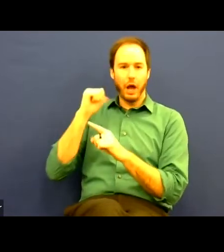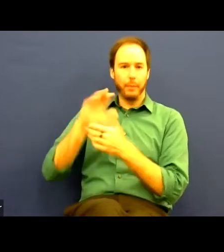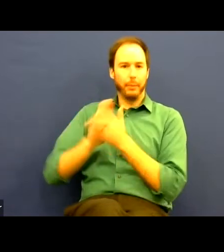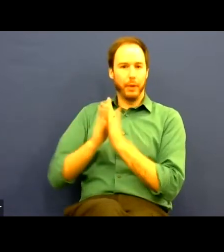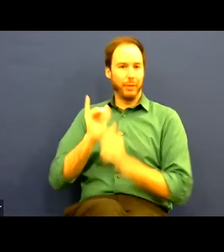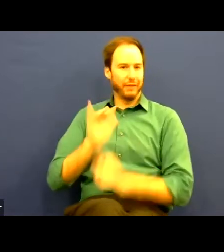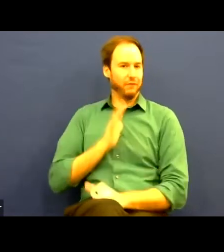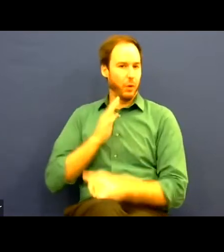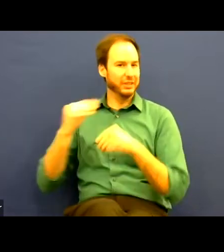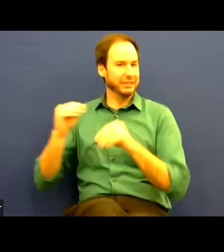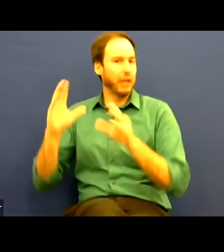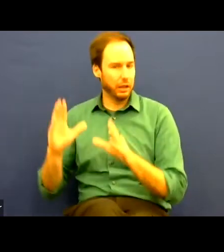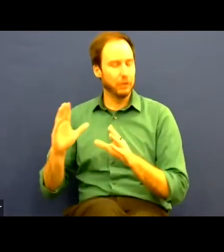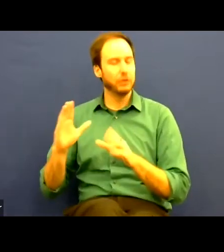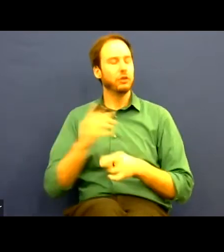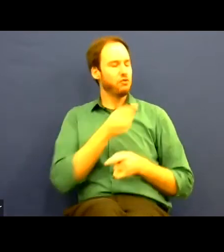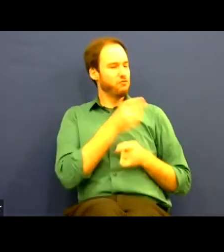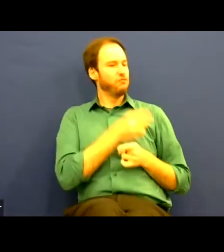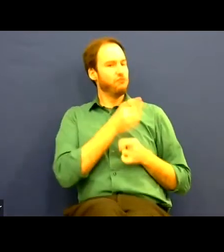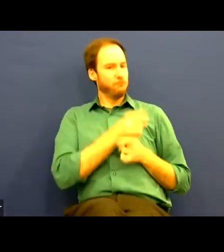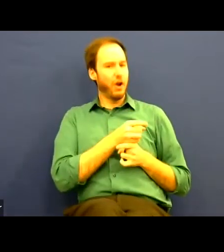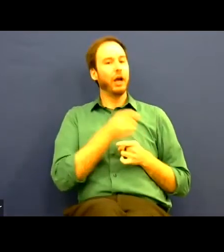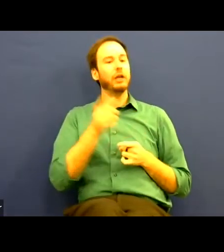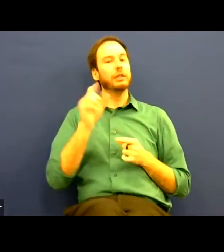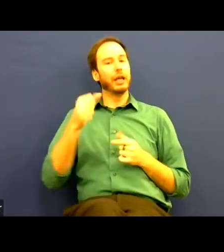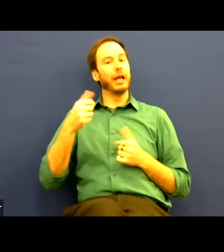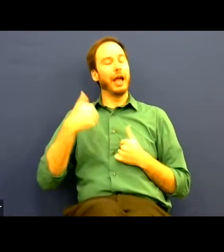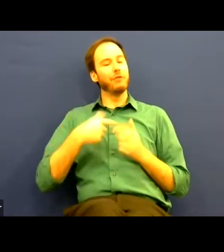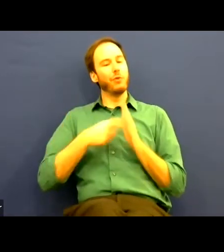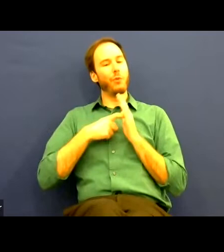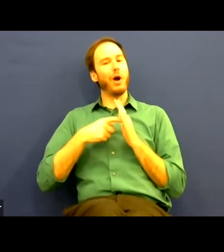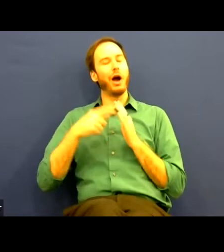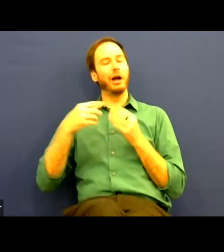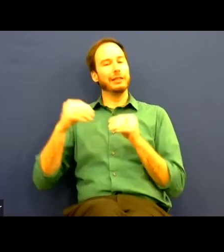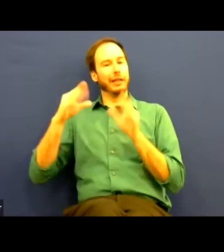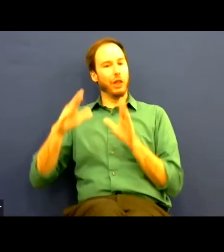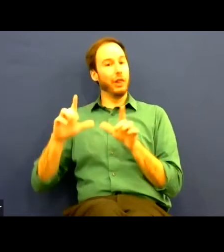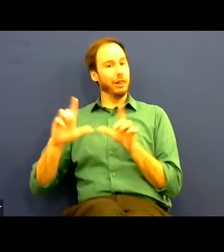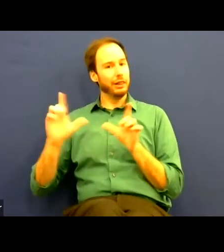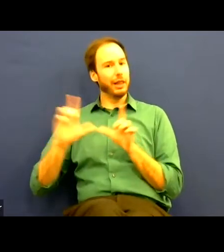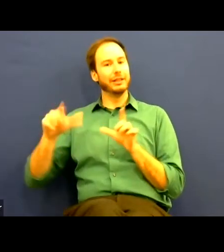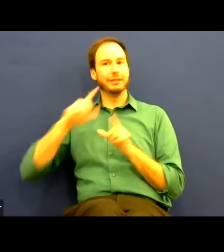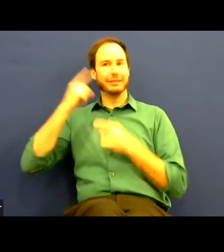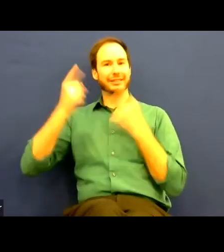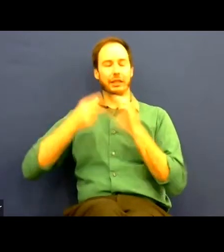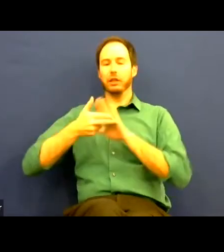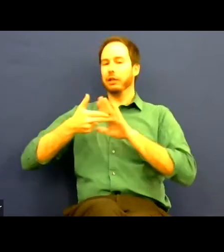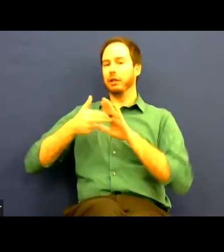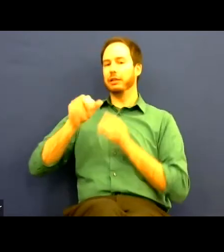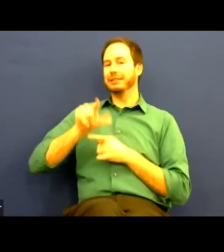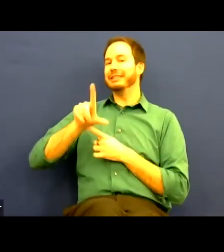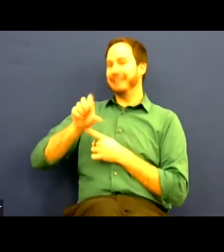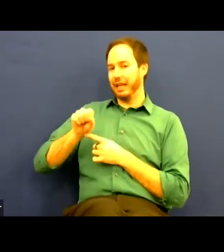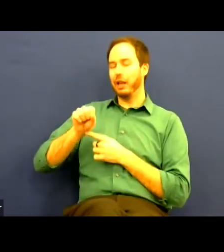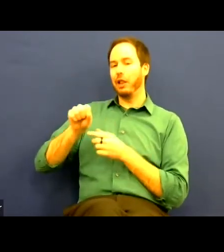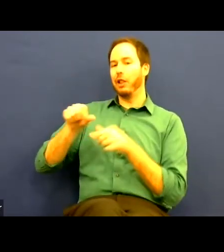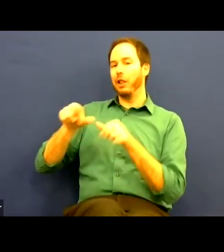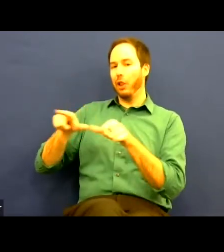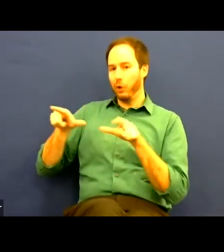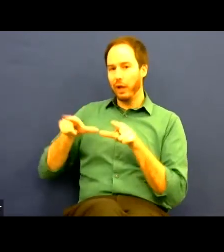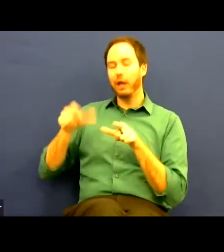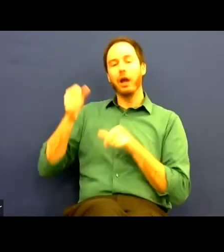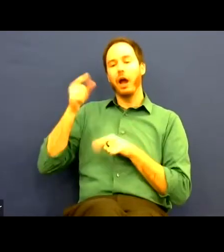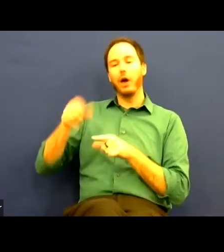So yes, I guess technically because it requires a dealership license, this is considered part of a sale type use. Yep. There is